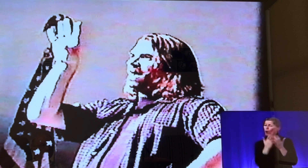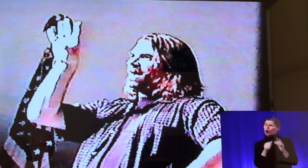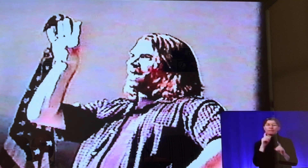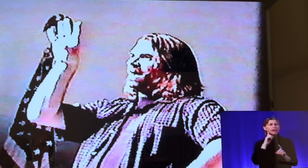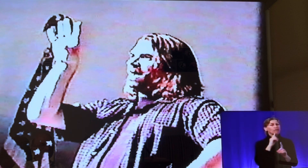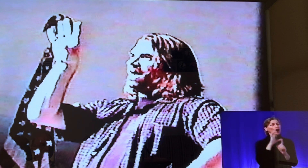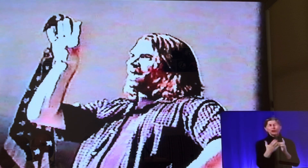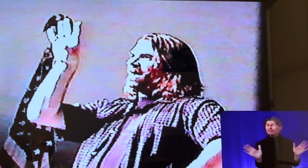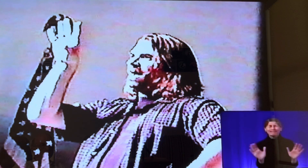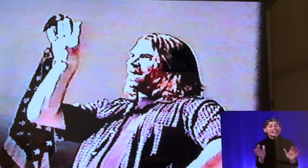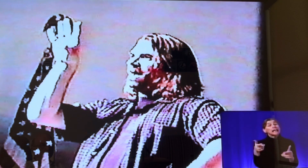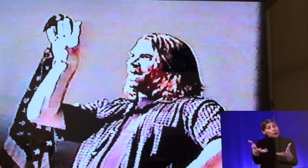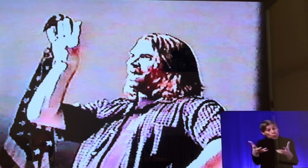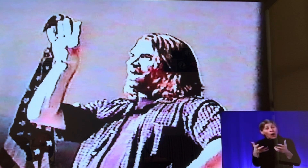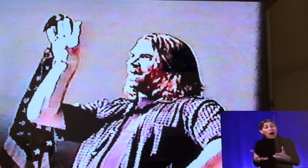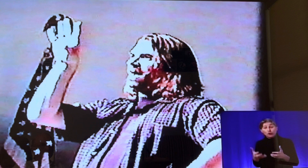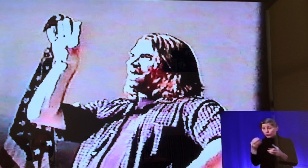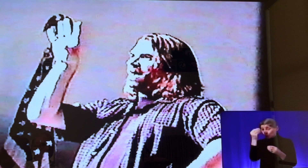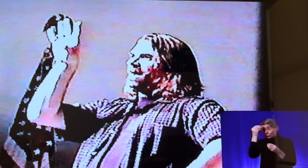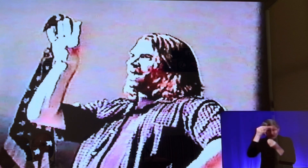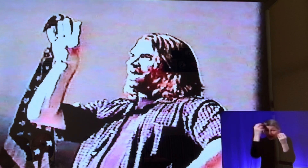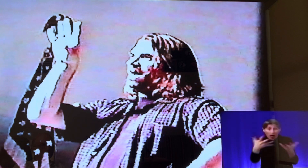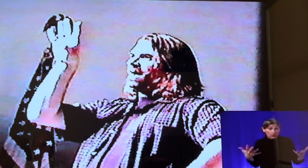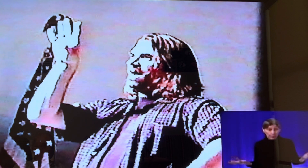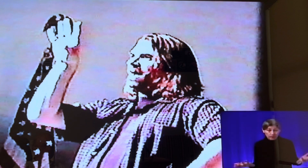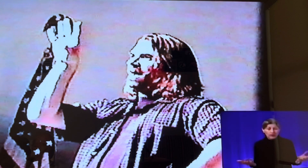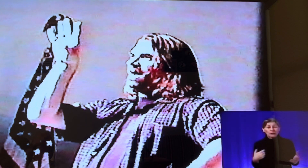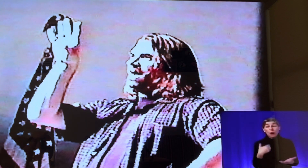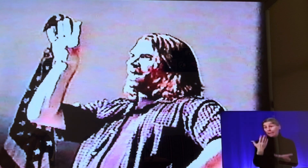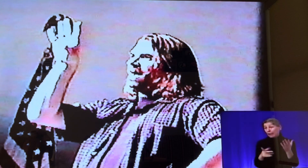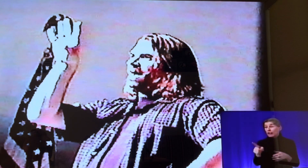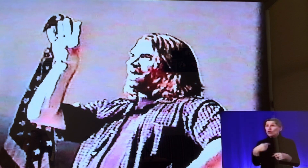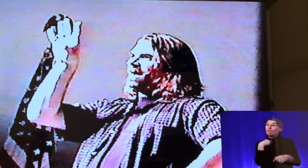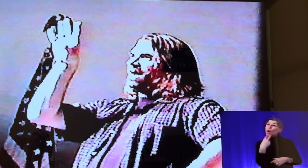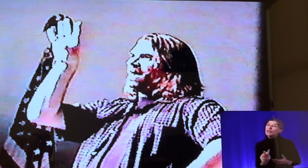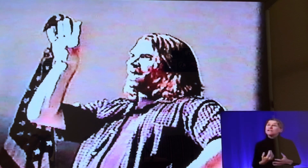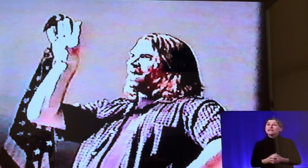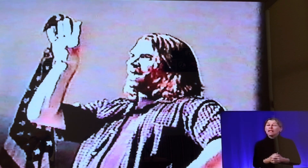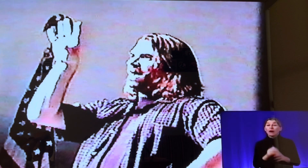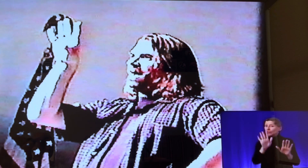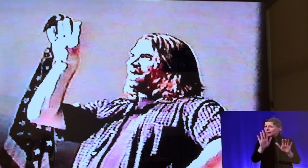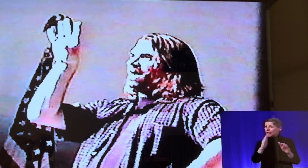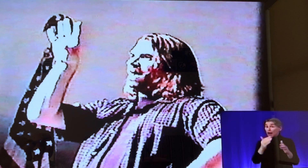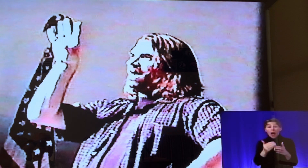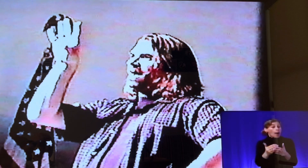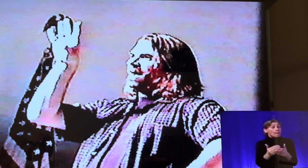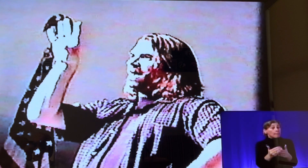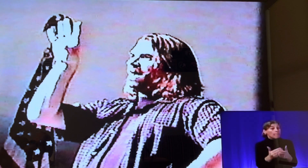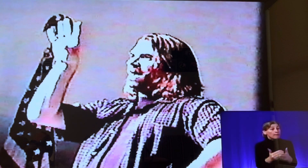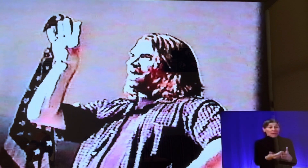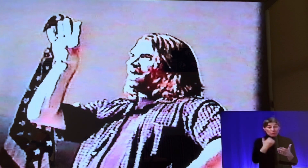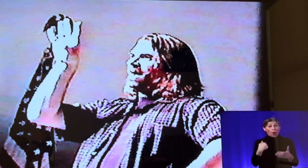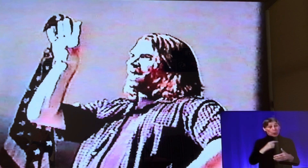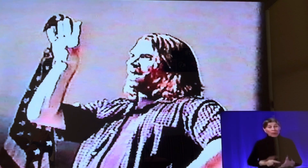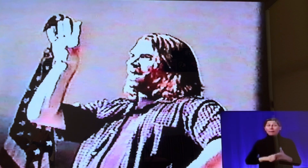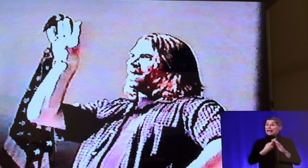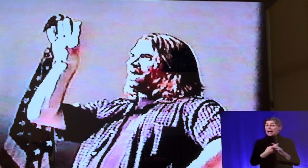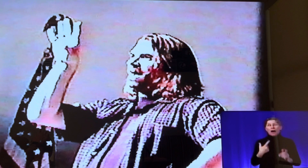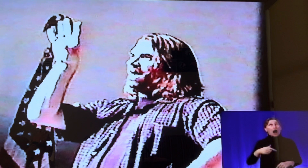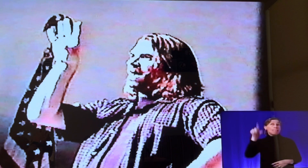them, so you could say something like, so you could say, now before we begin the workshop, I must tell you about myself